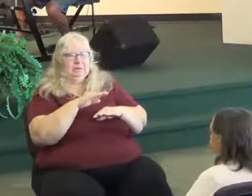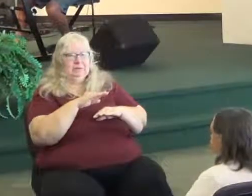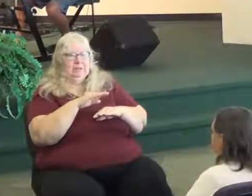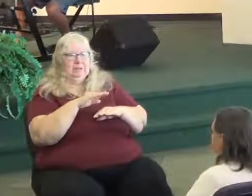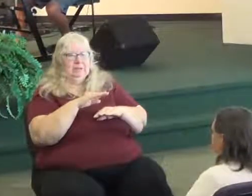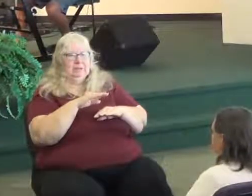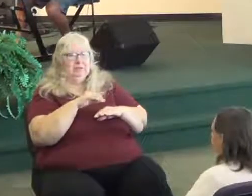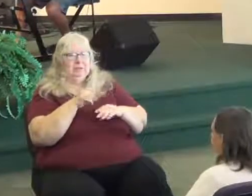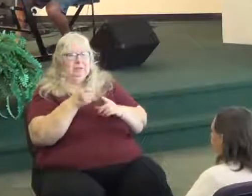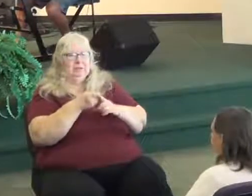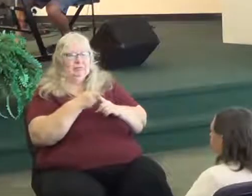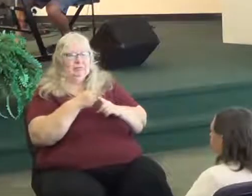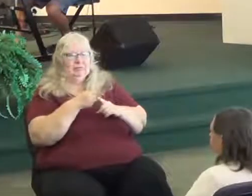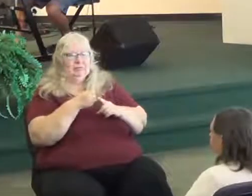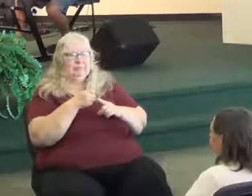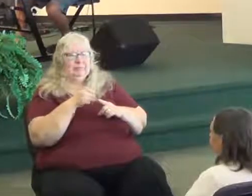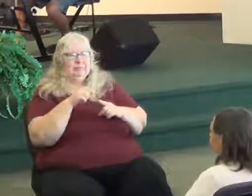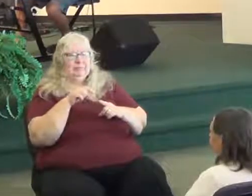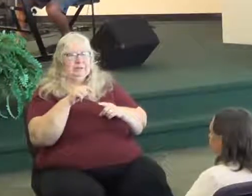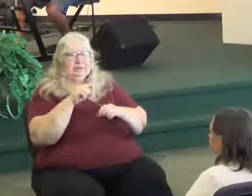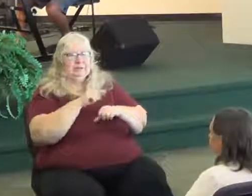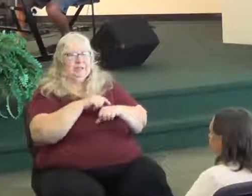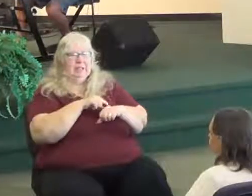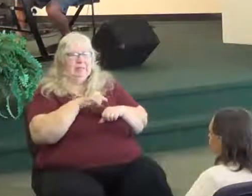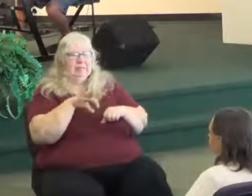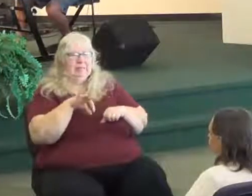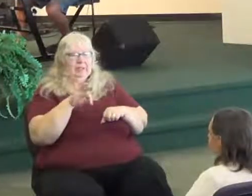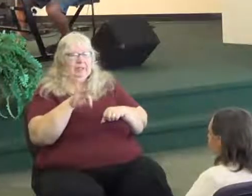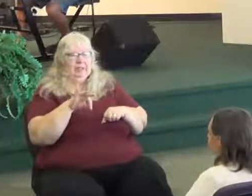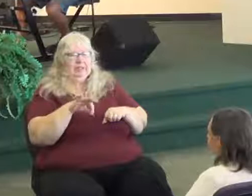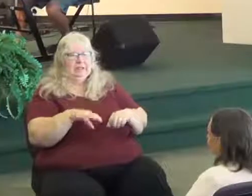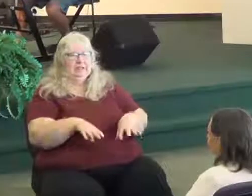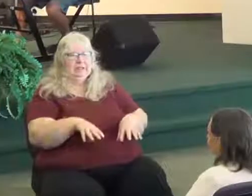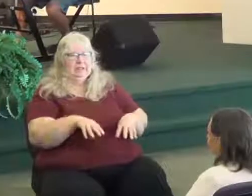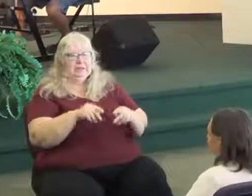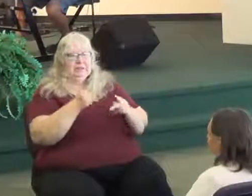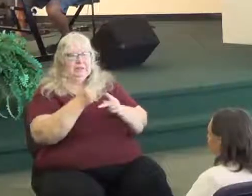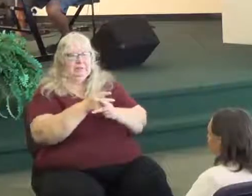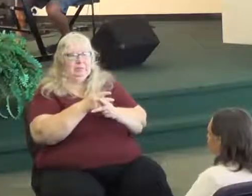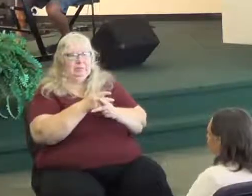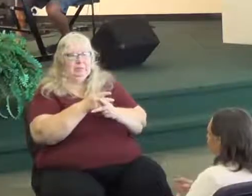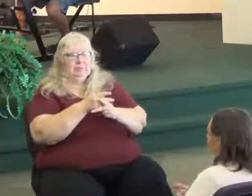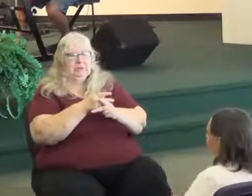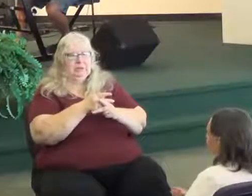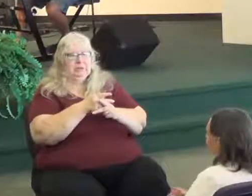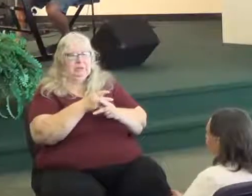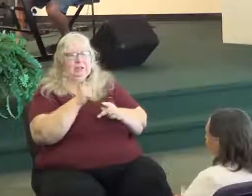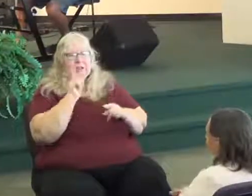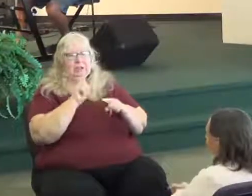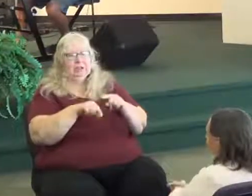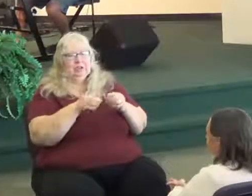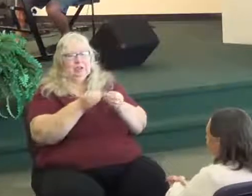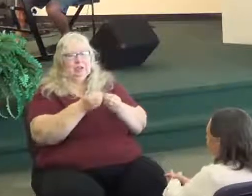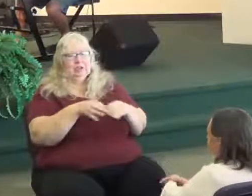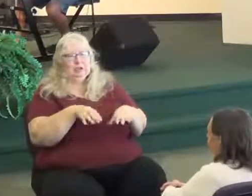her. She couldn't lose because she had Jesus already. And Satan hates that,